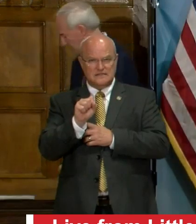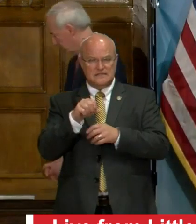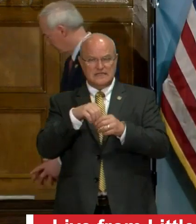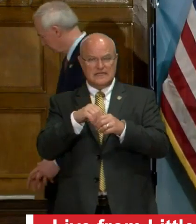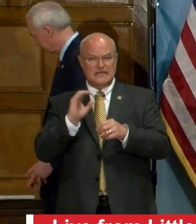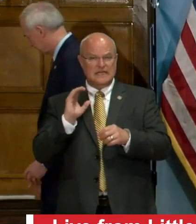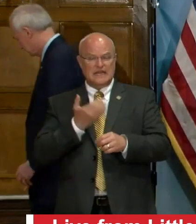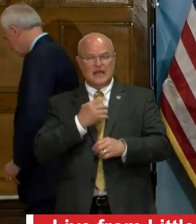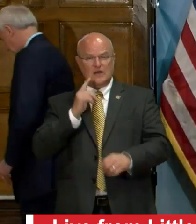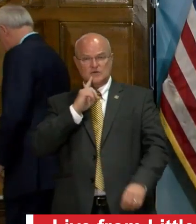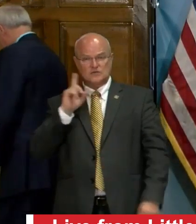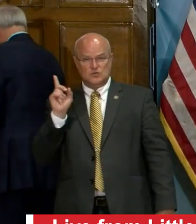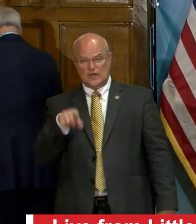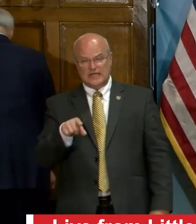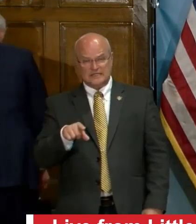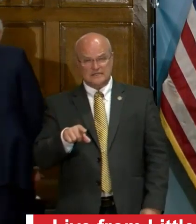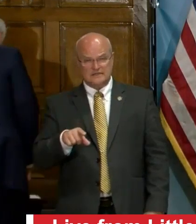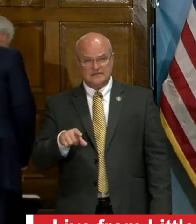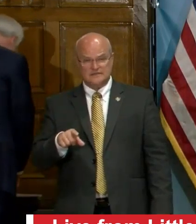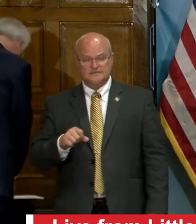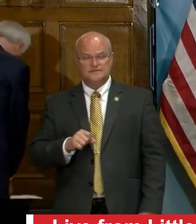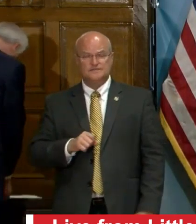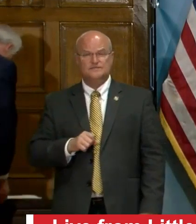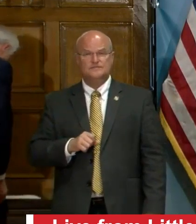our directive.